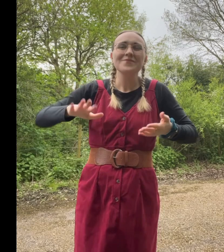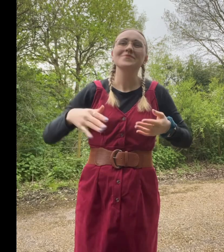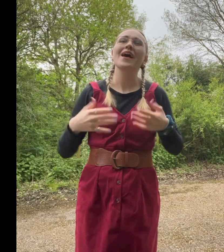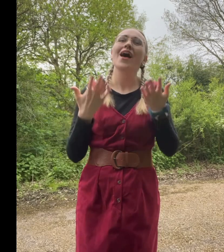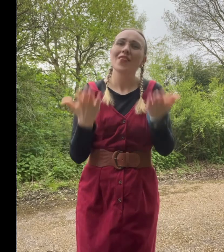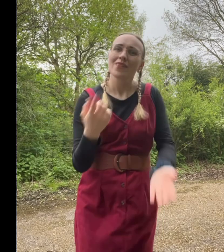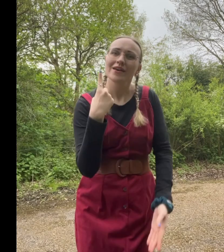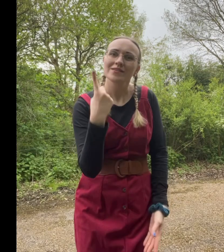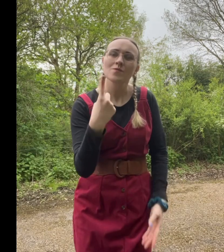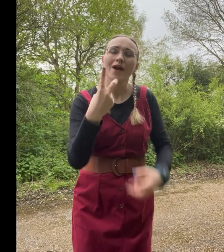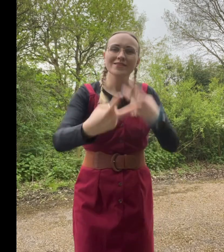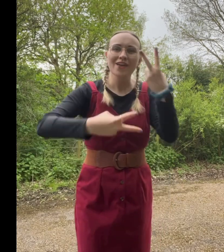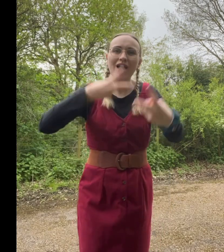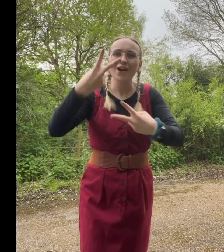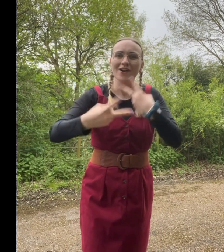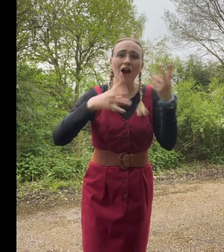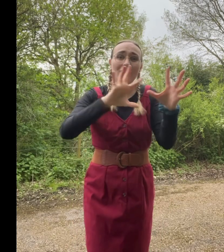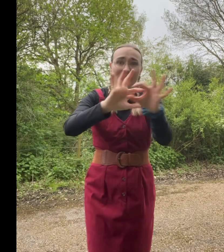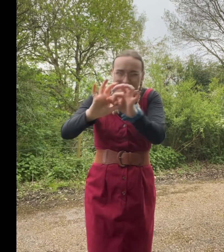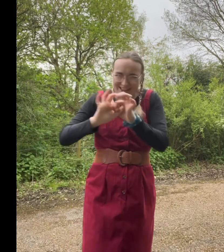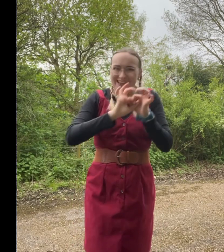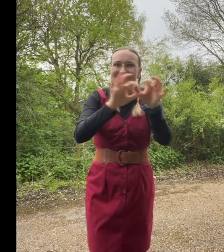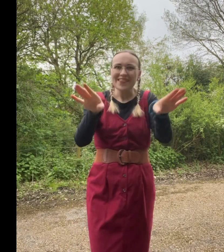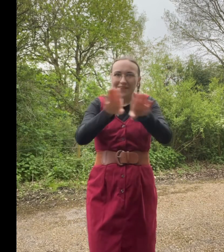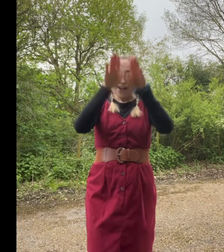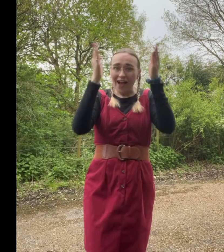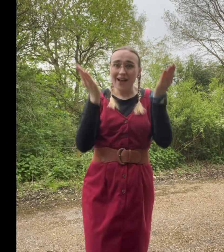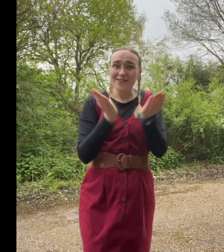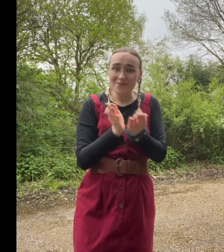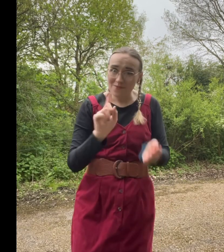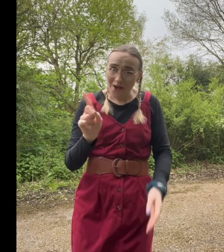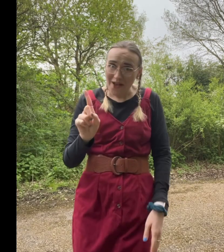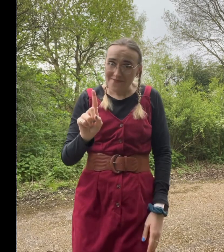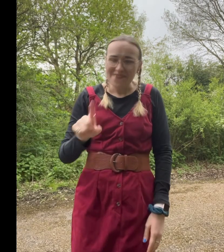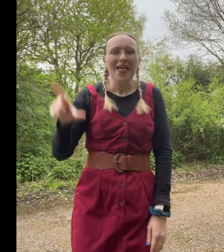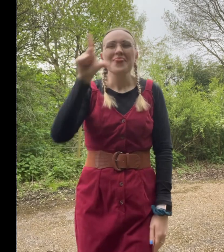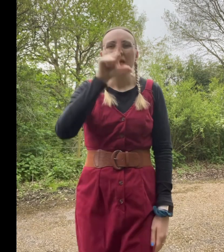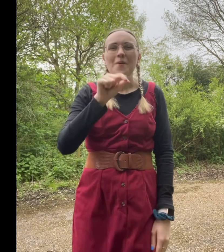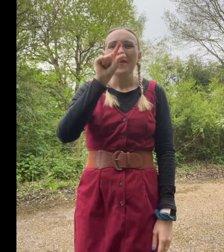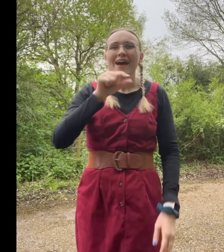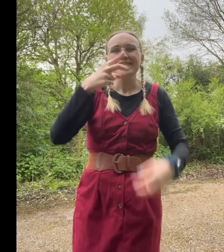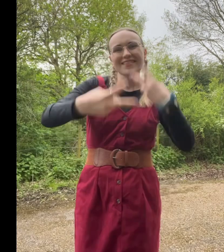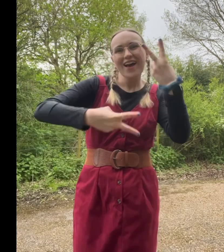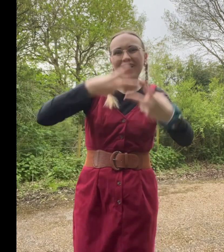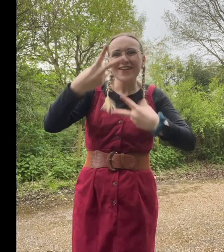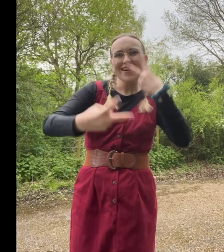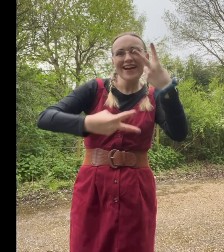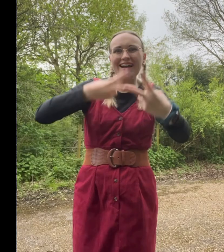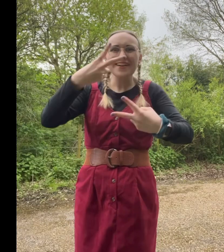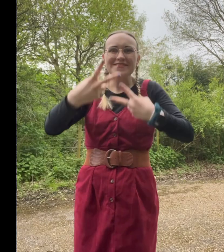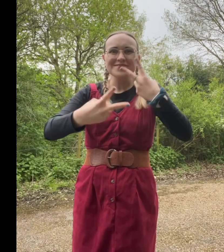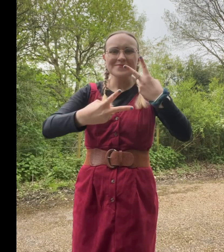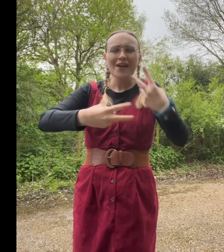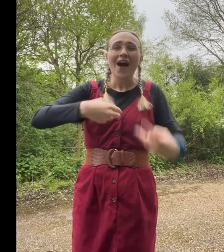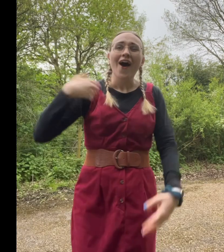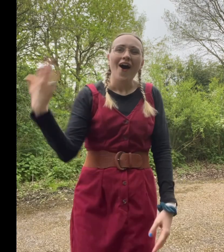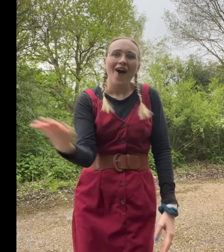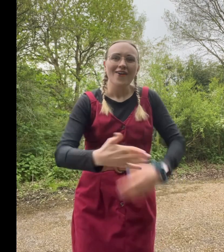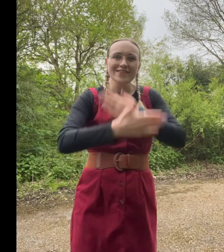There's one song uniting the world. That is the birdsong. All day, every